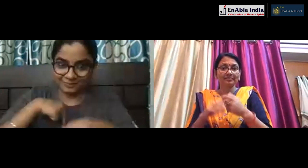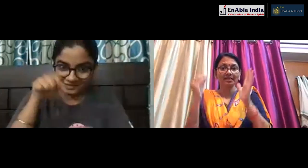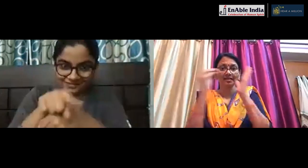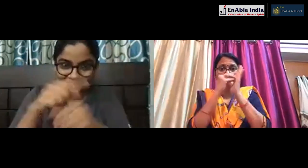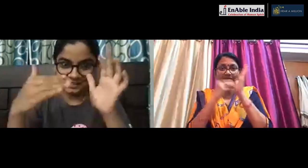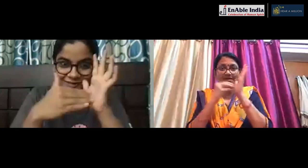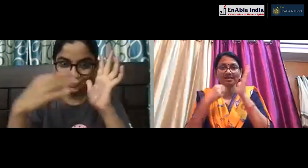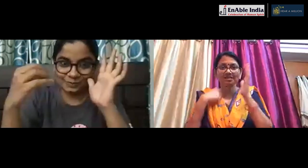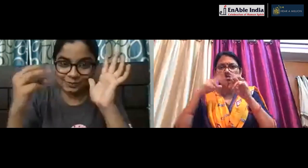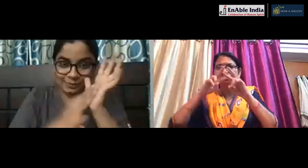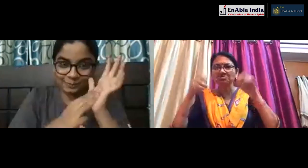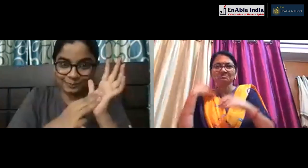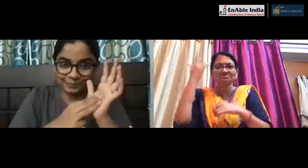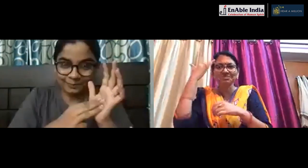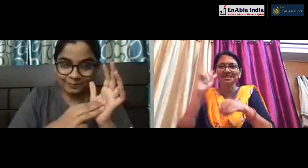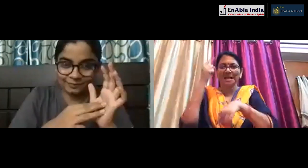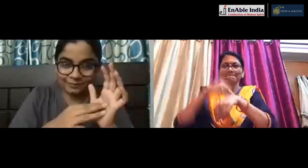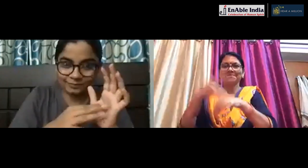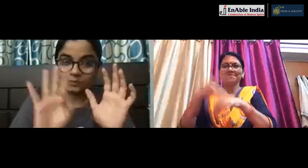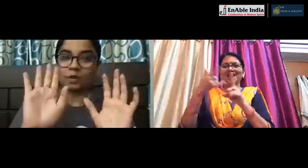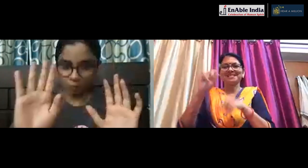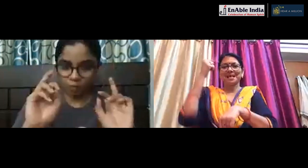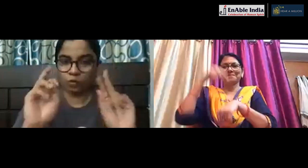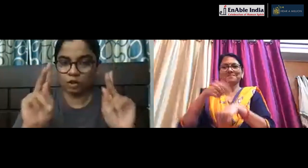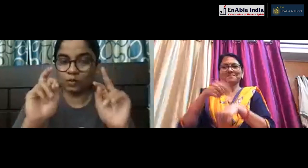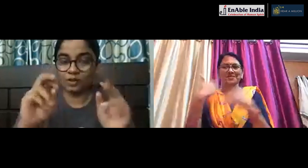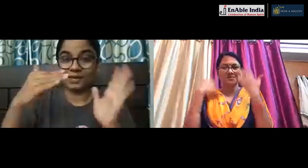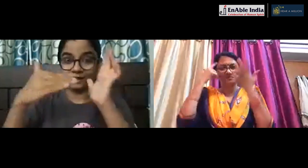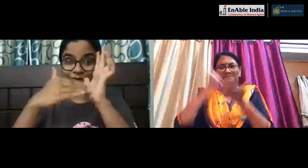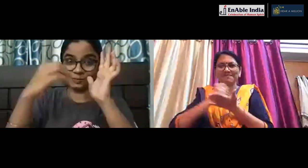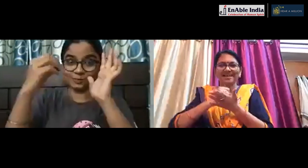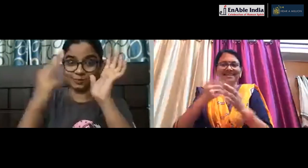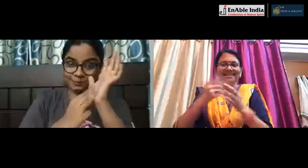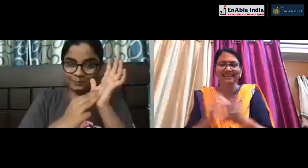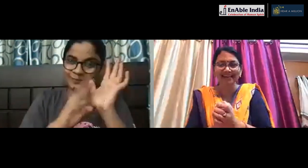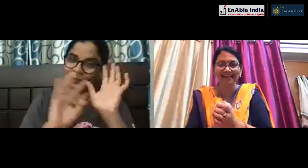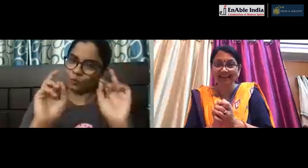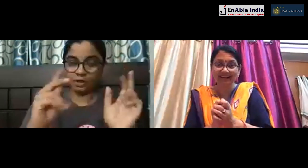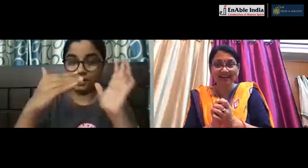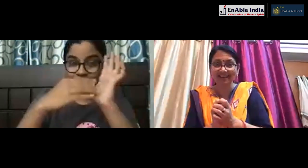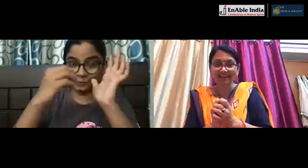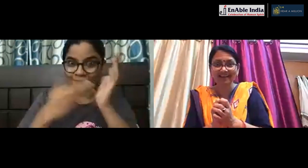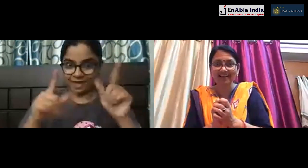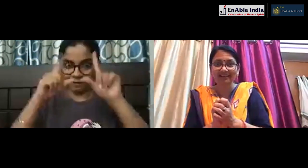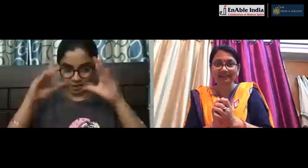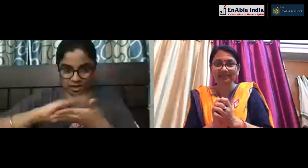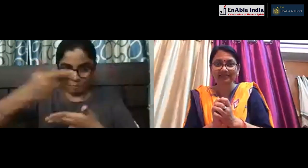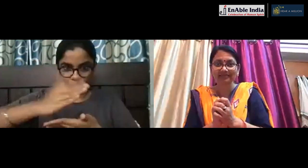got saved. So Charu Singh, I send you the feedback form, right? You can try to fill it up.